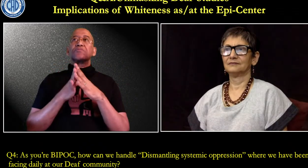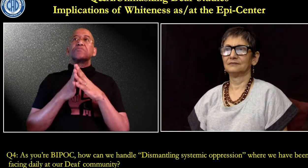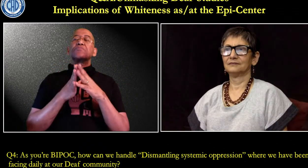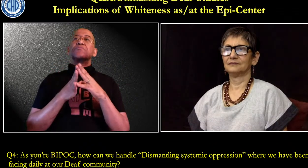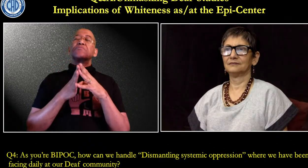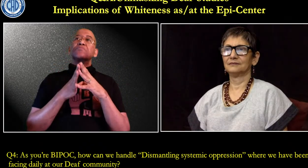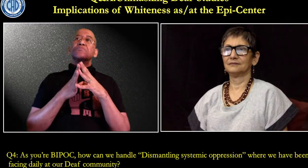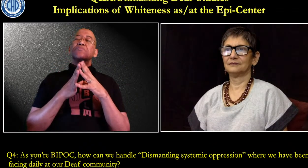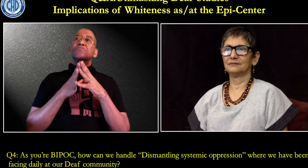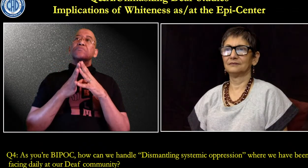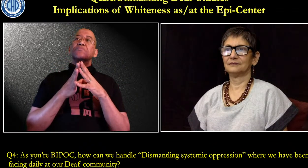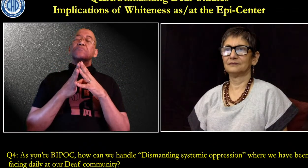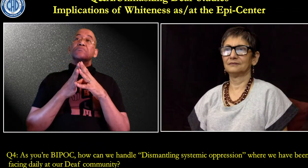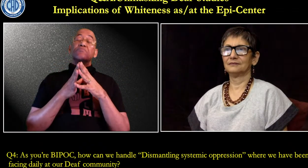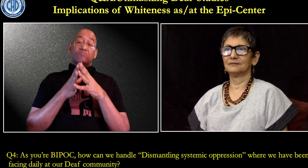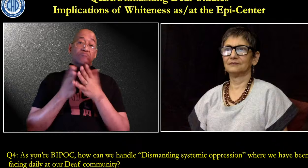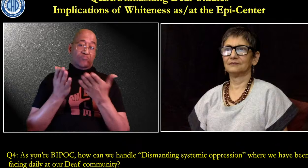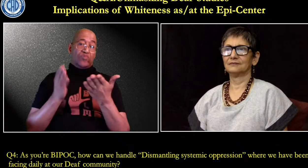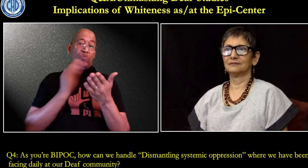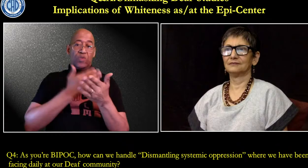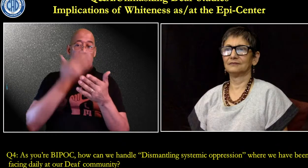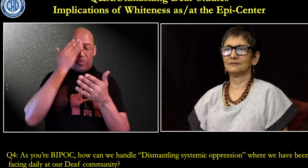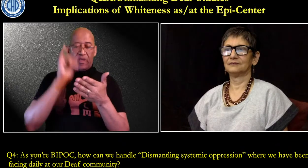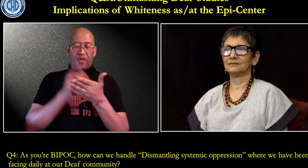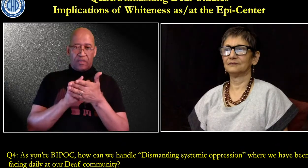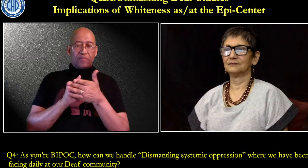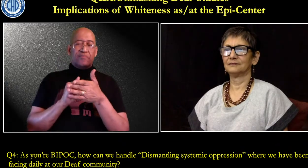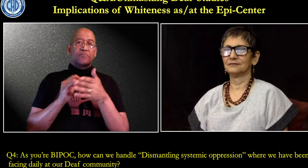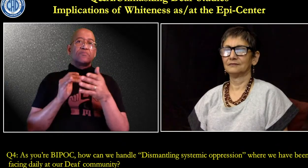The deaf community is really complicated.